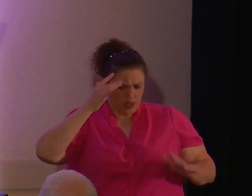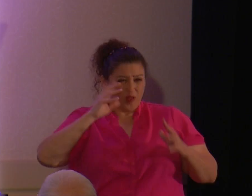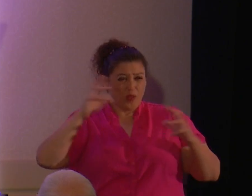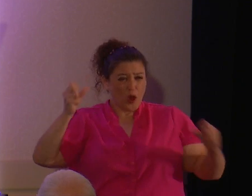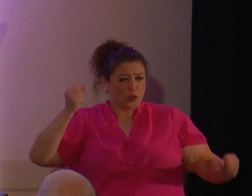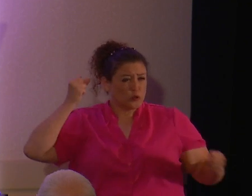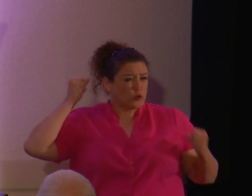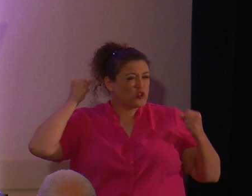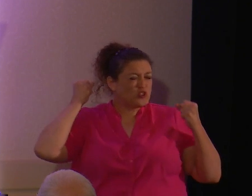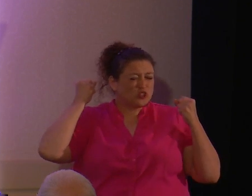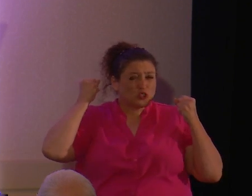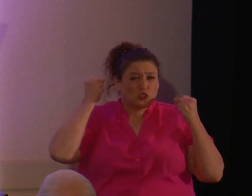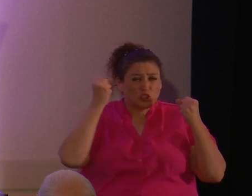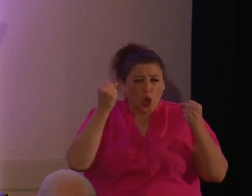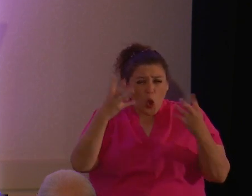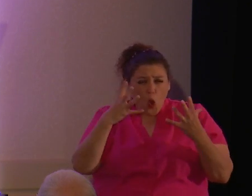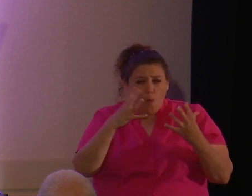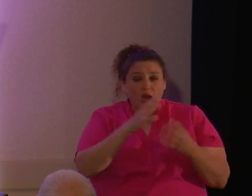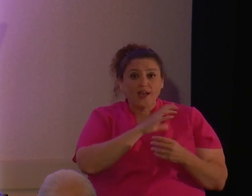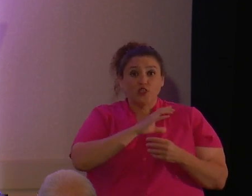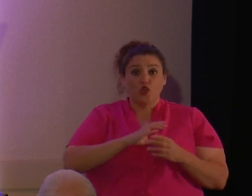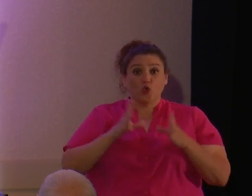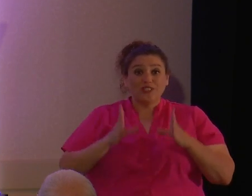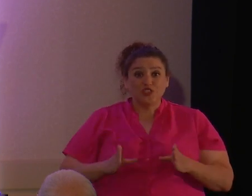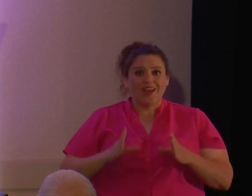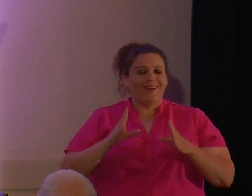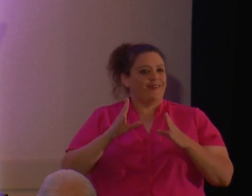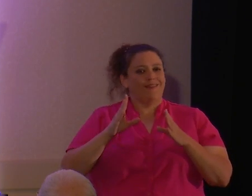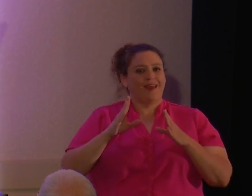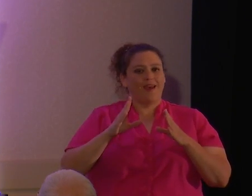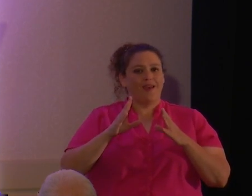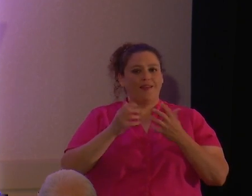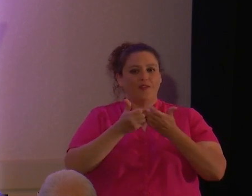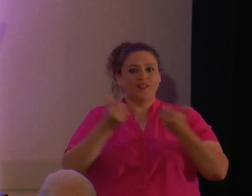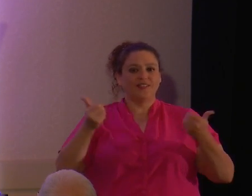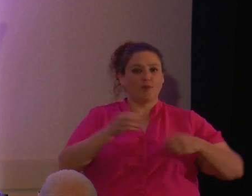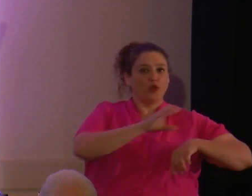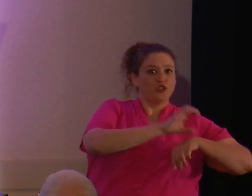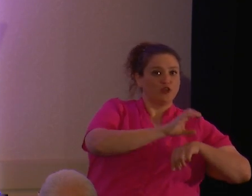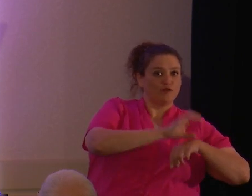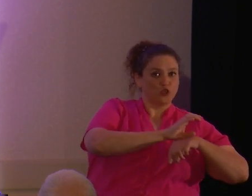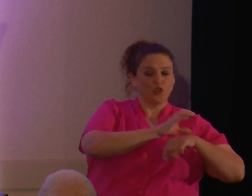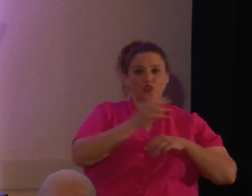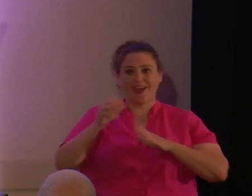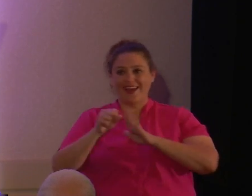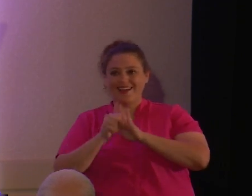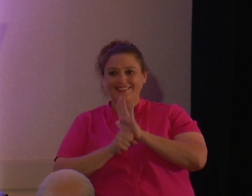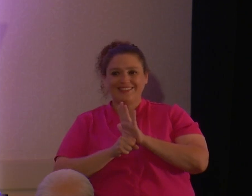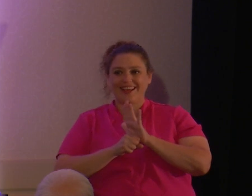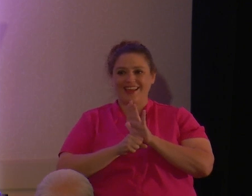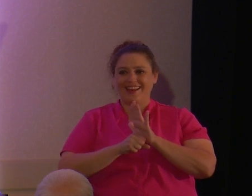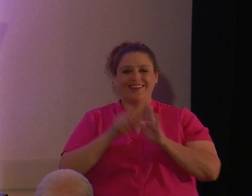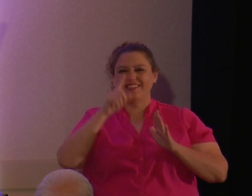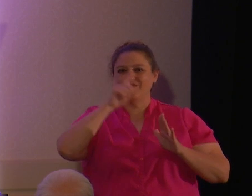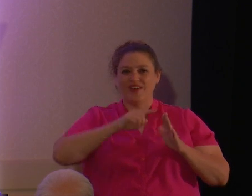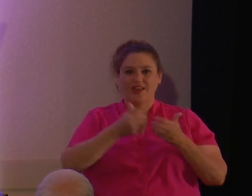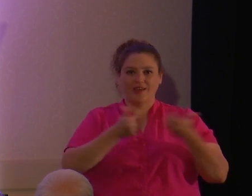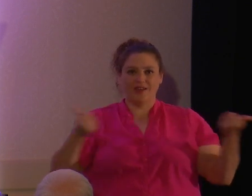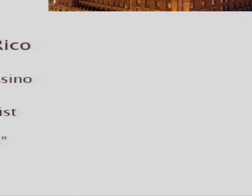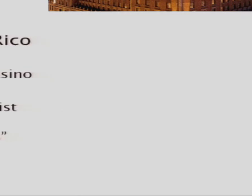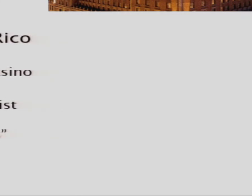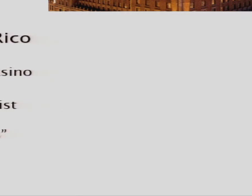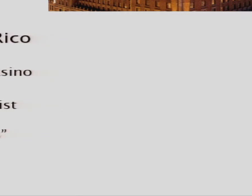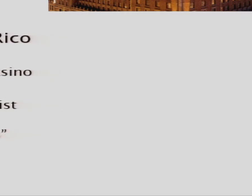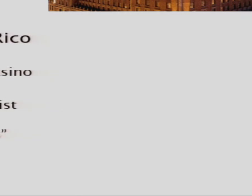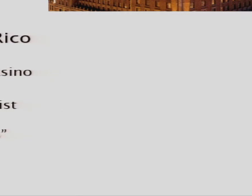where there's so much Christianity that the separation of church and state is a myth? Well, folks, we're going to San